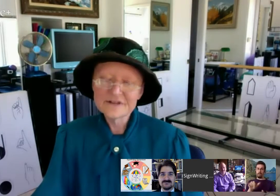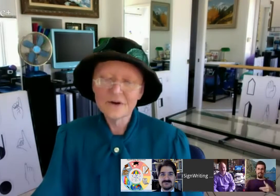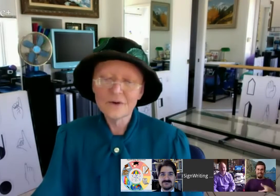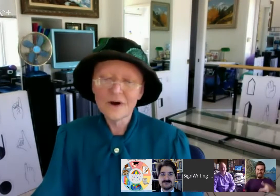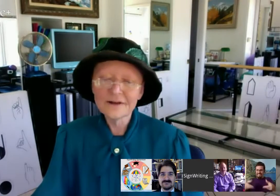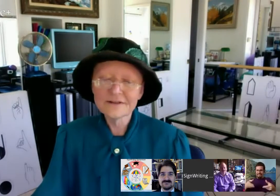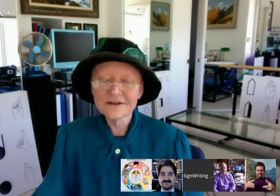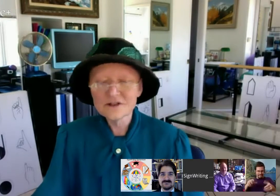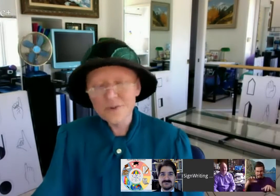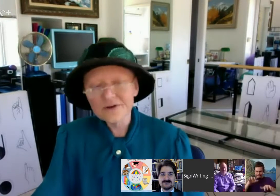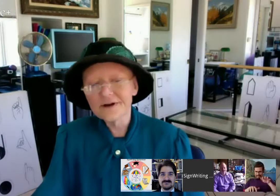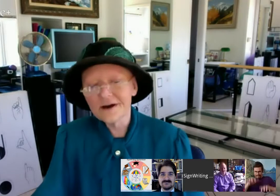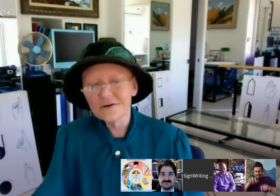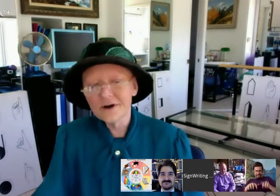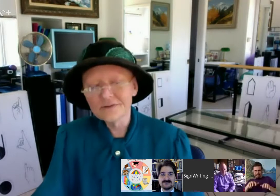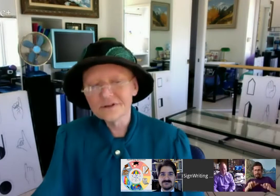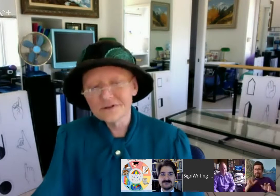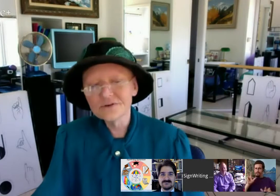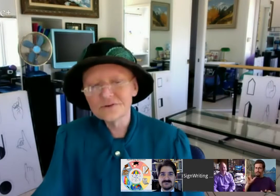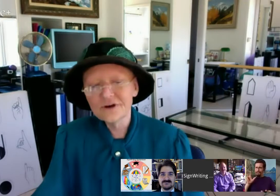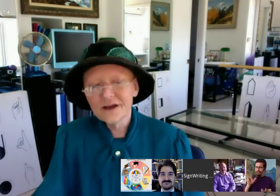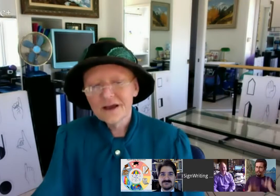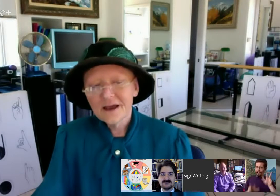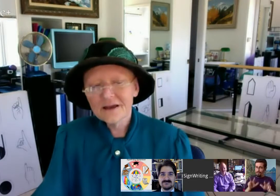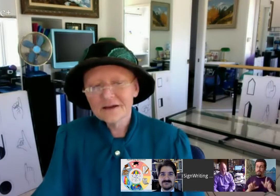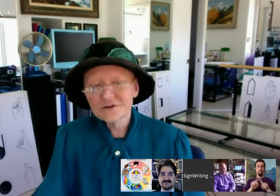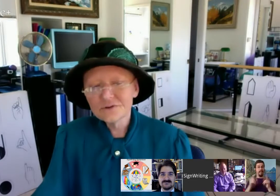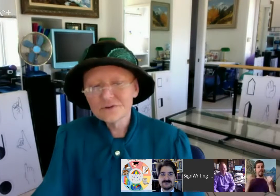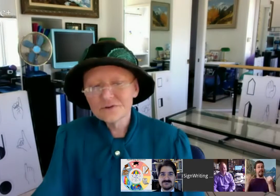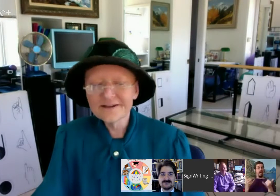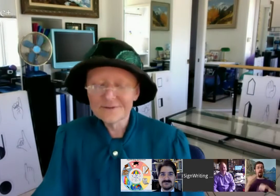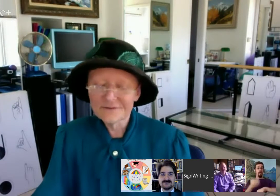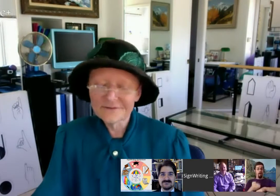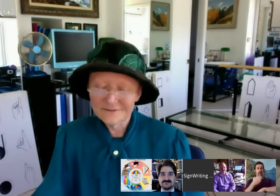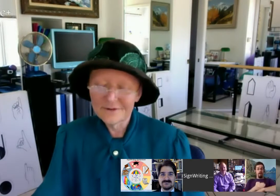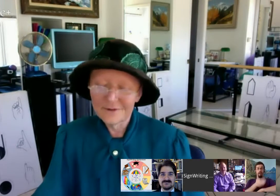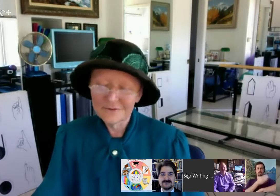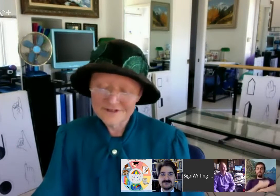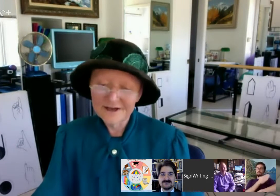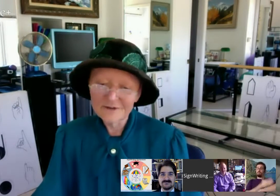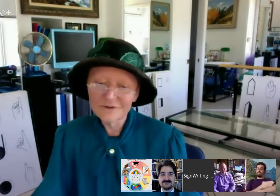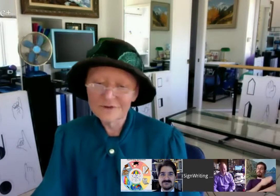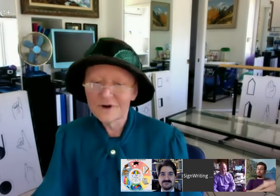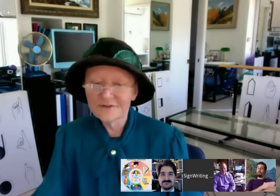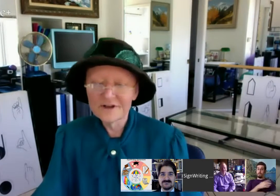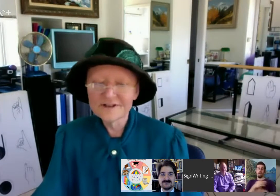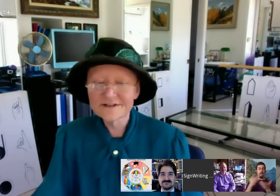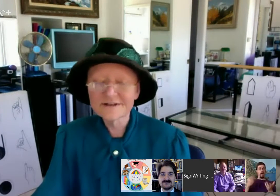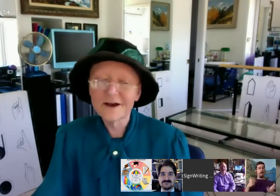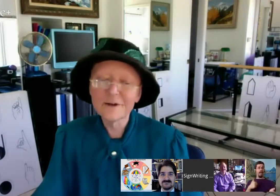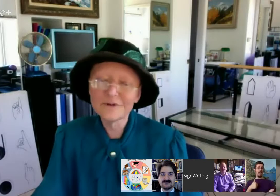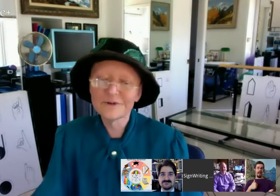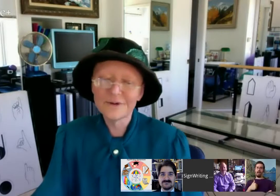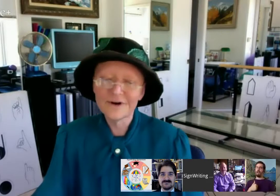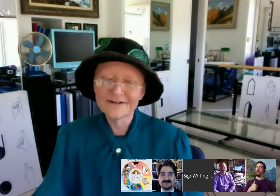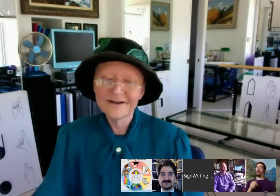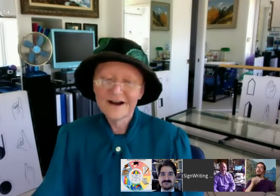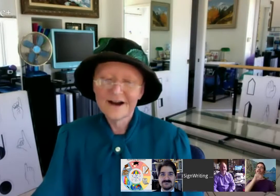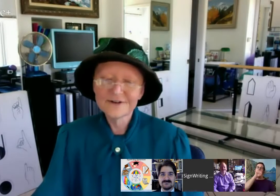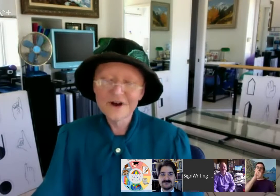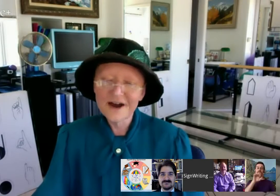that. So I think it's better now. I really do, and I do like signing with you on